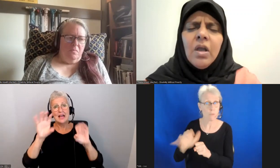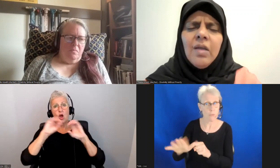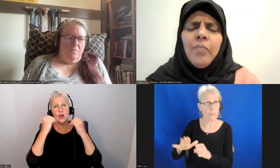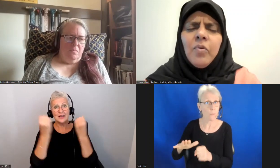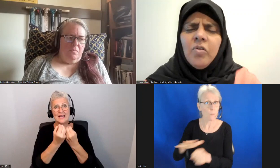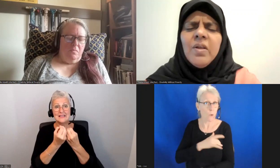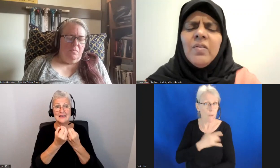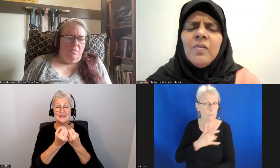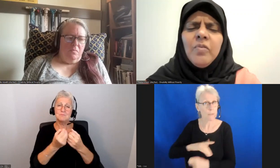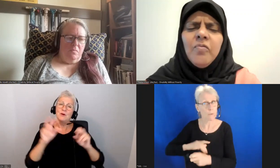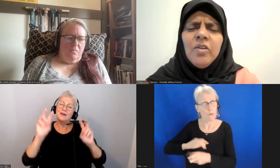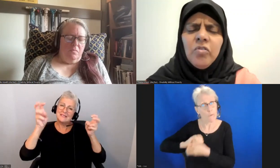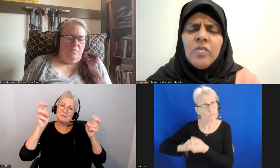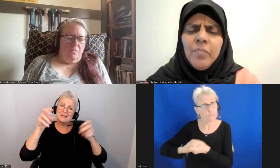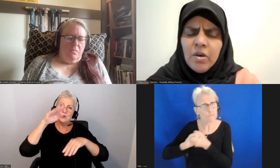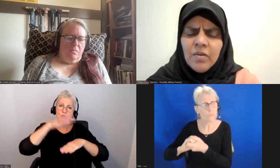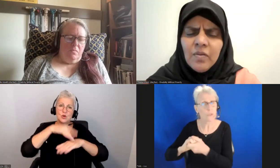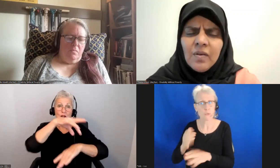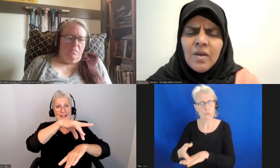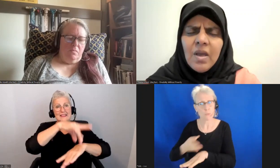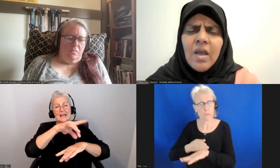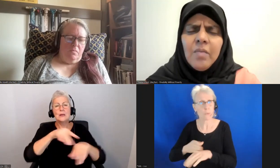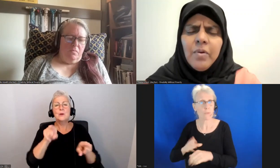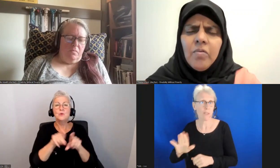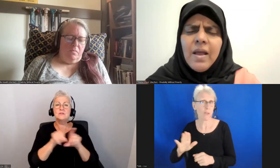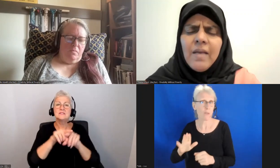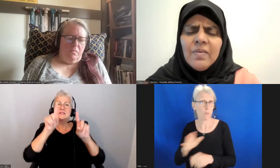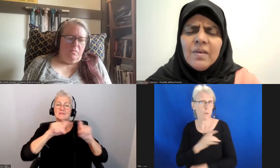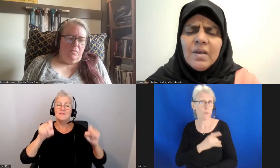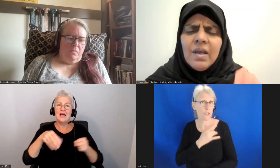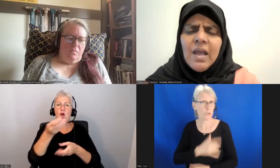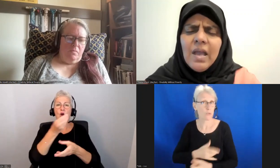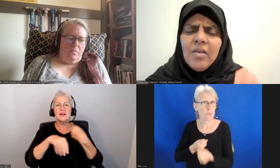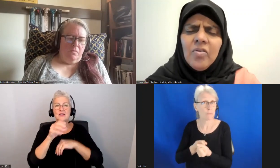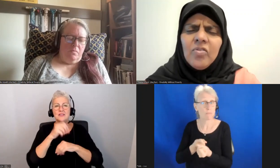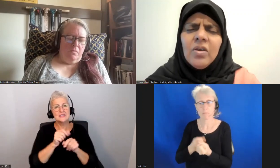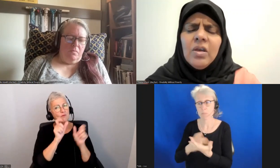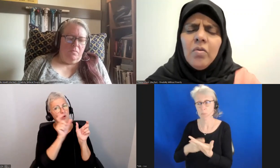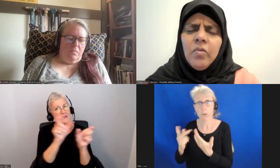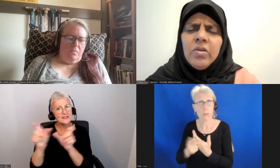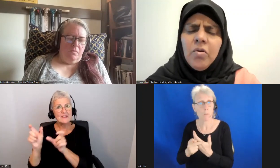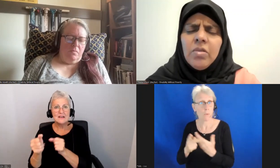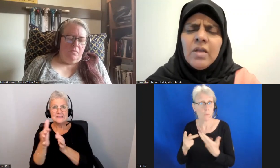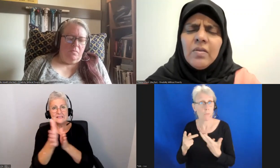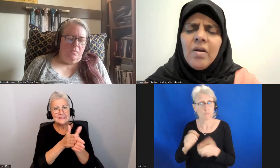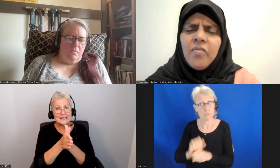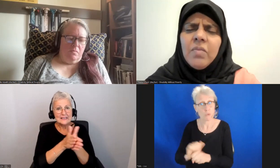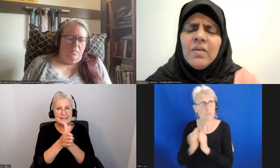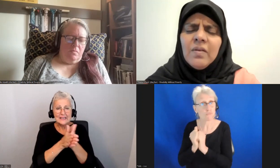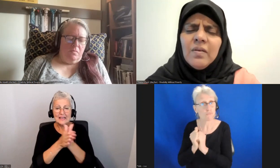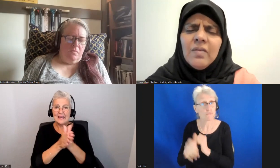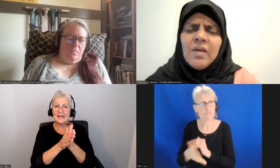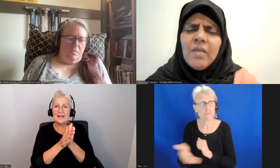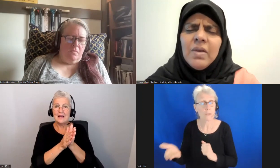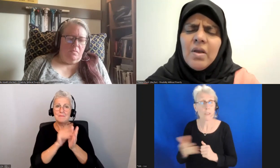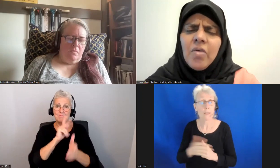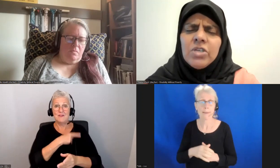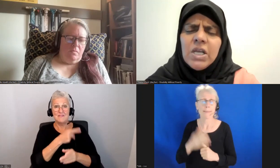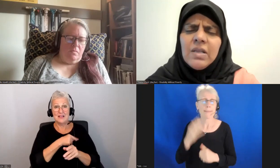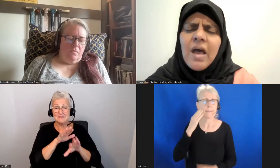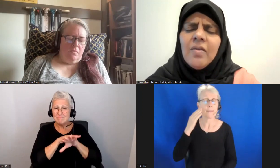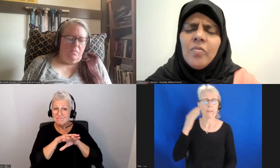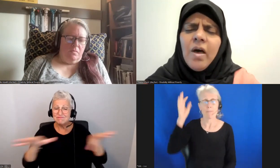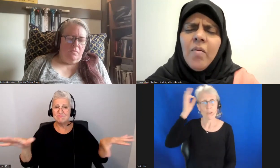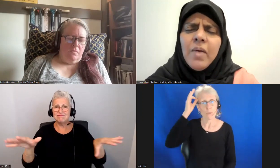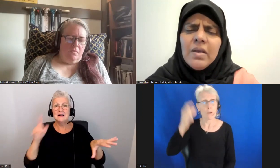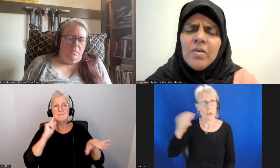for improvements to provincial supports and programs. And, we know that the government is going to be